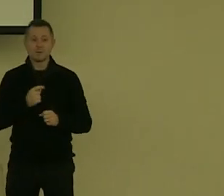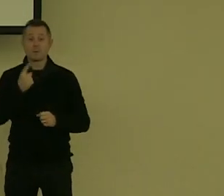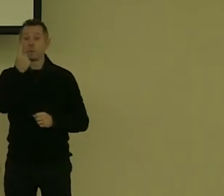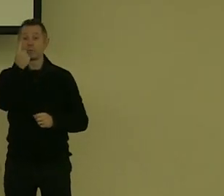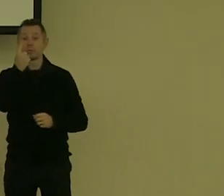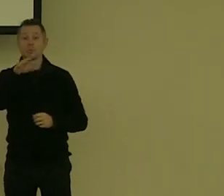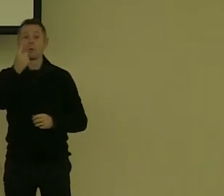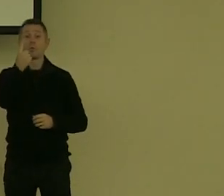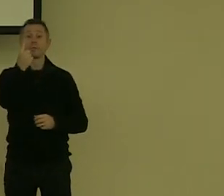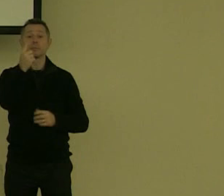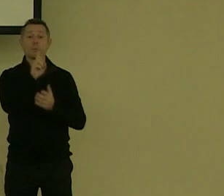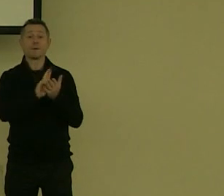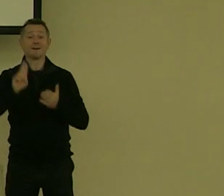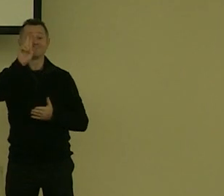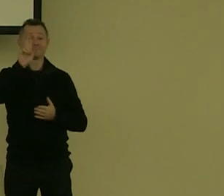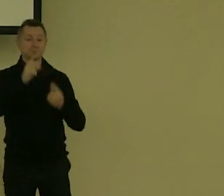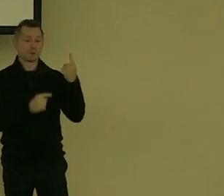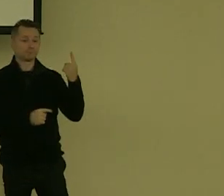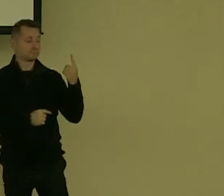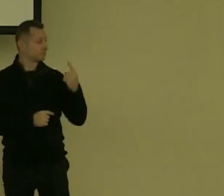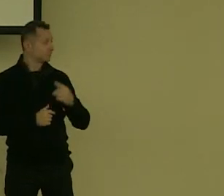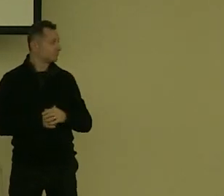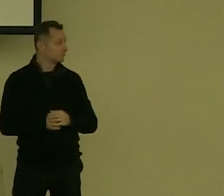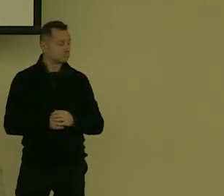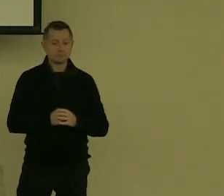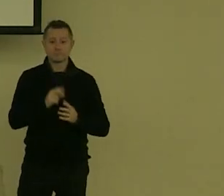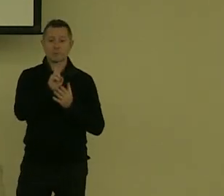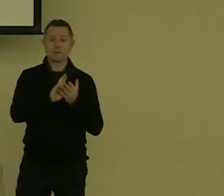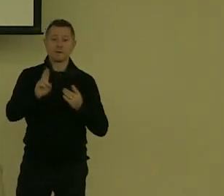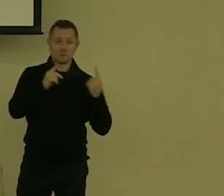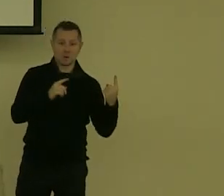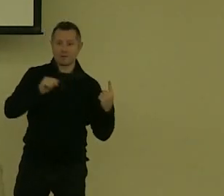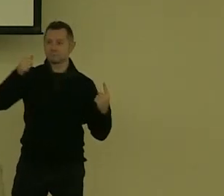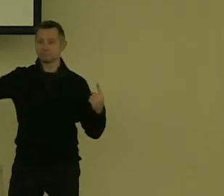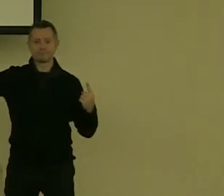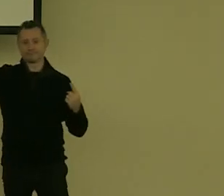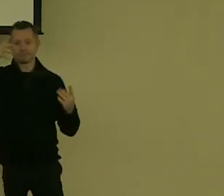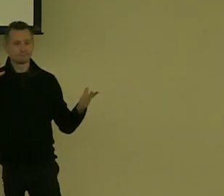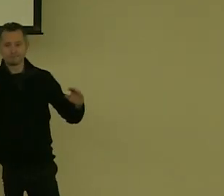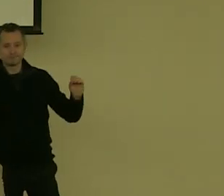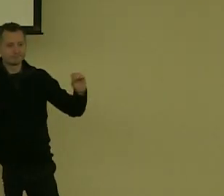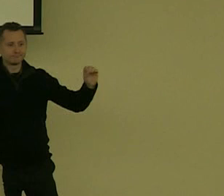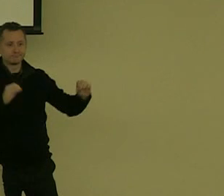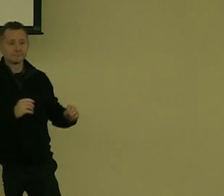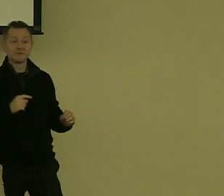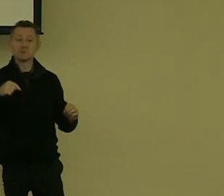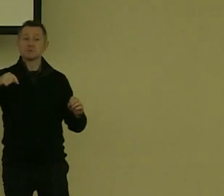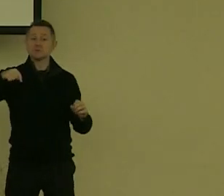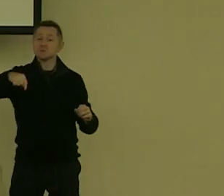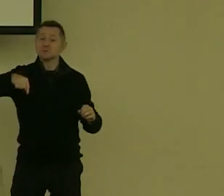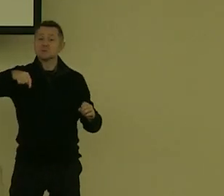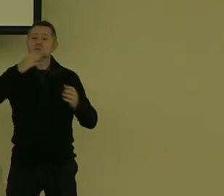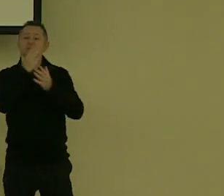in would pushing for a discrete set of departments? Right, like a department of comic studies. Yes. Well, you know, in